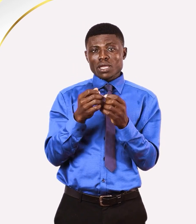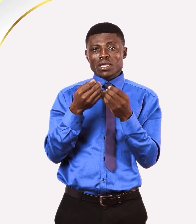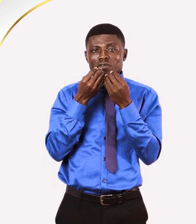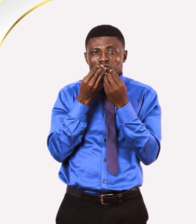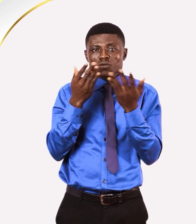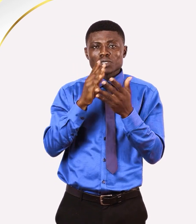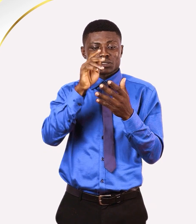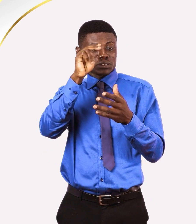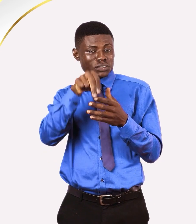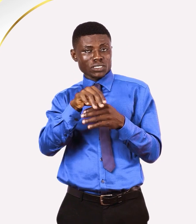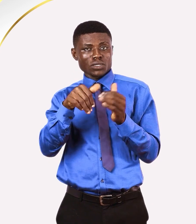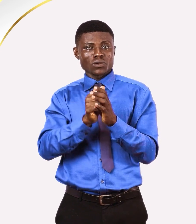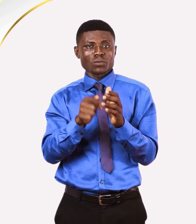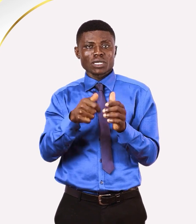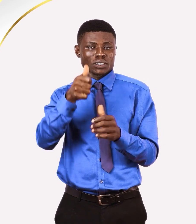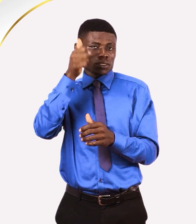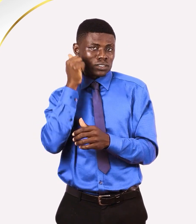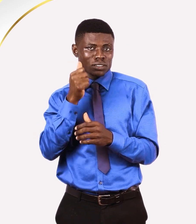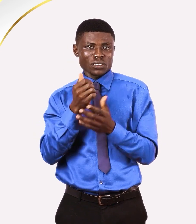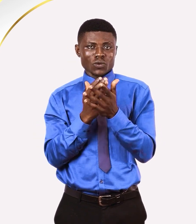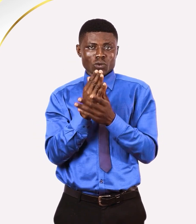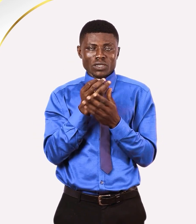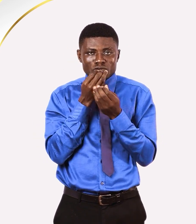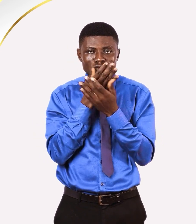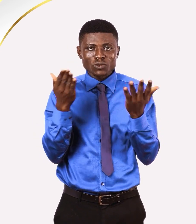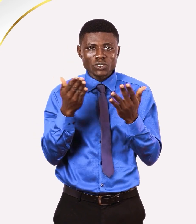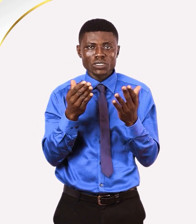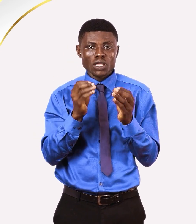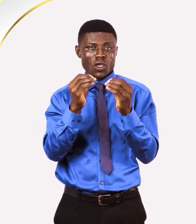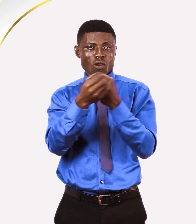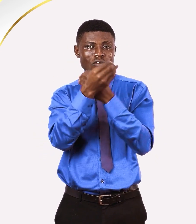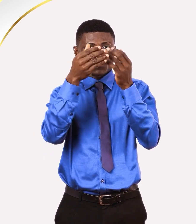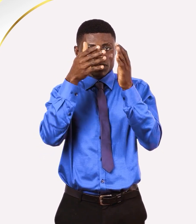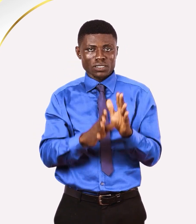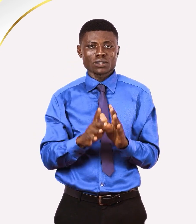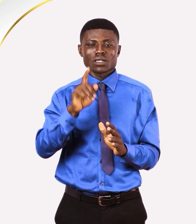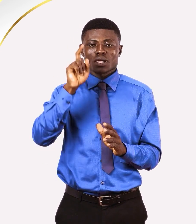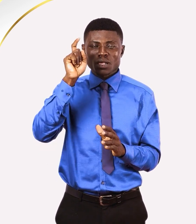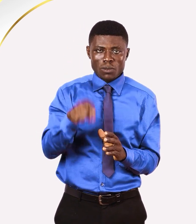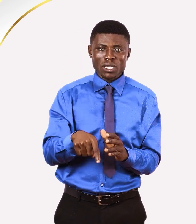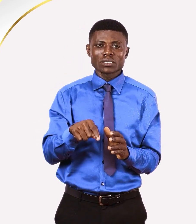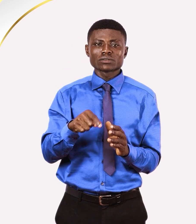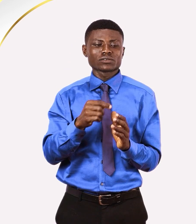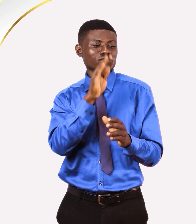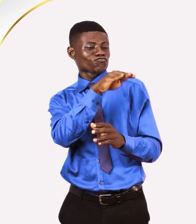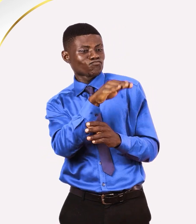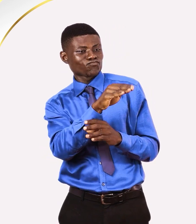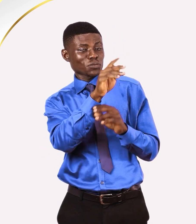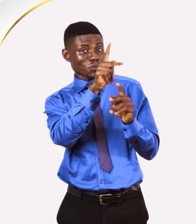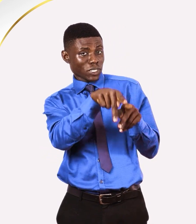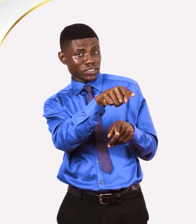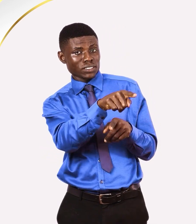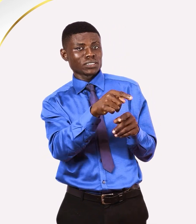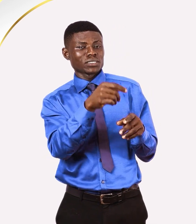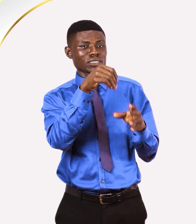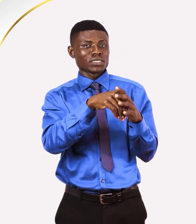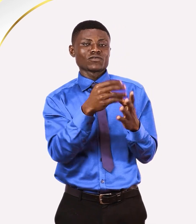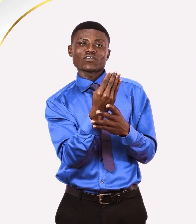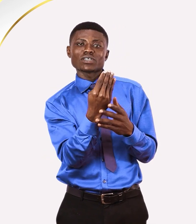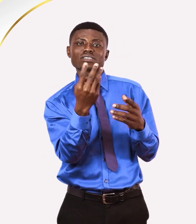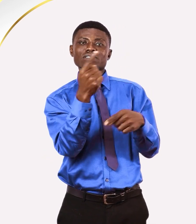the information requested shall be refused, the right to information officer shall notify the